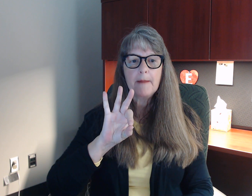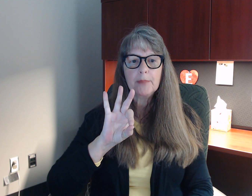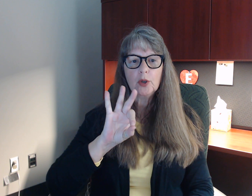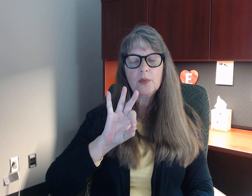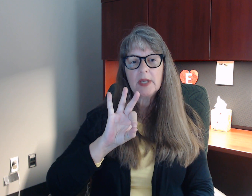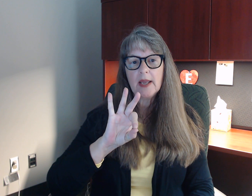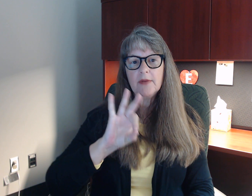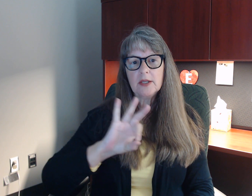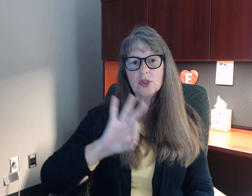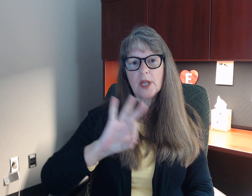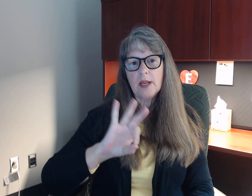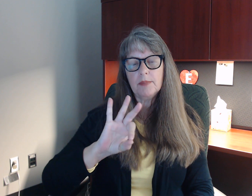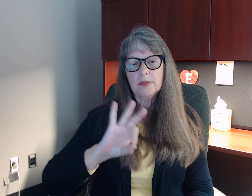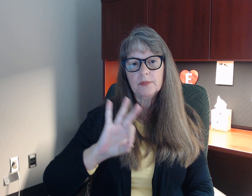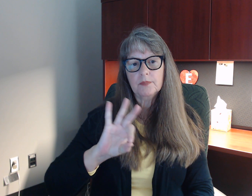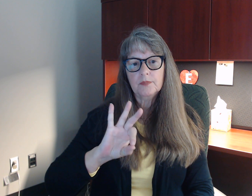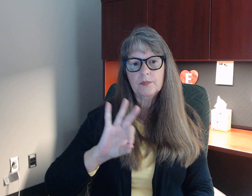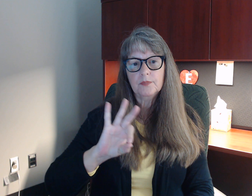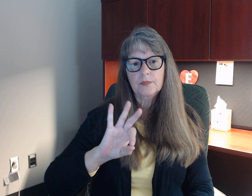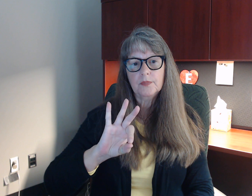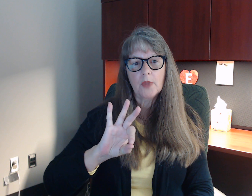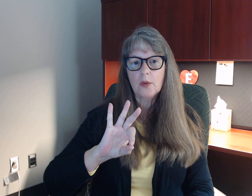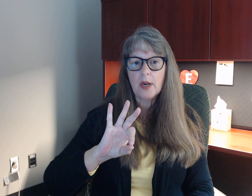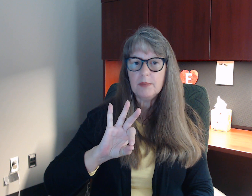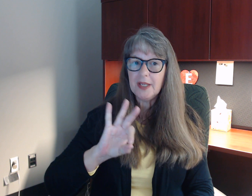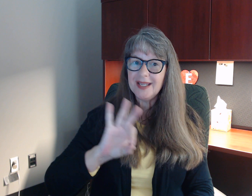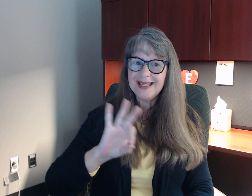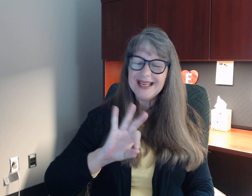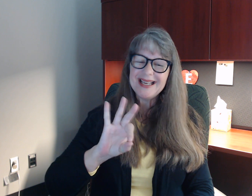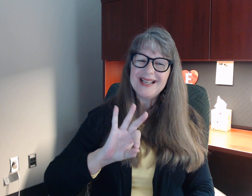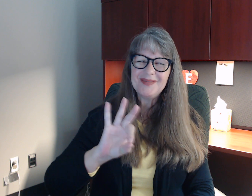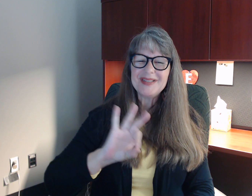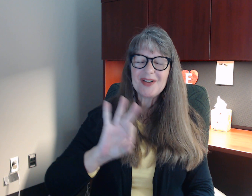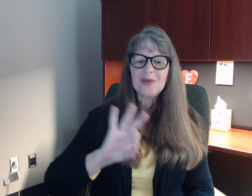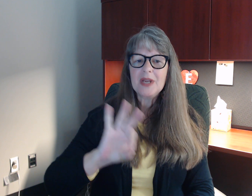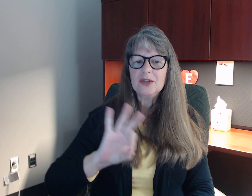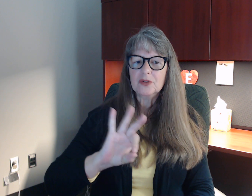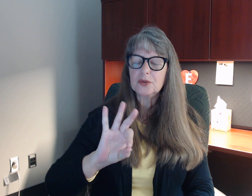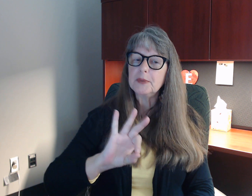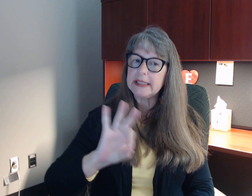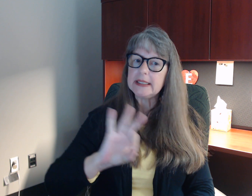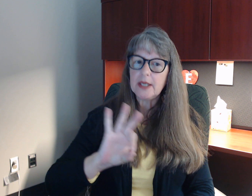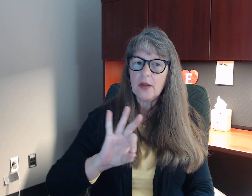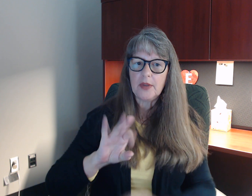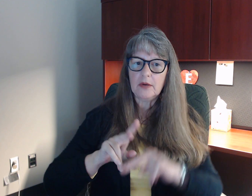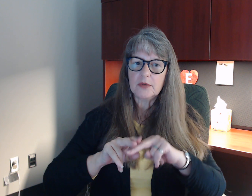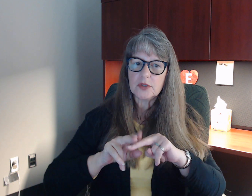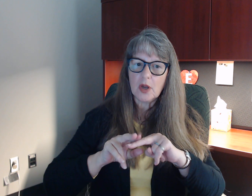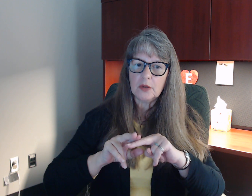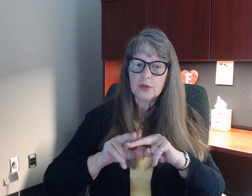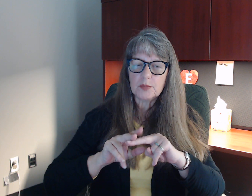pepper with an F hand shape. No, not a P. And you're sprinkling on there the salt, sprinkling